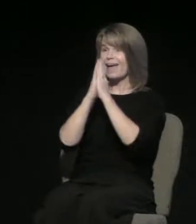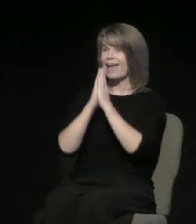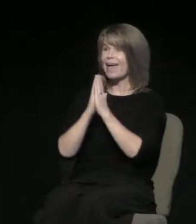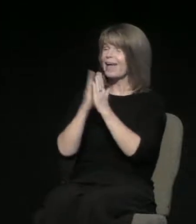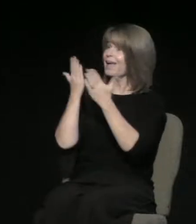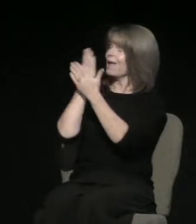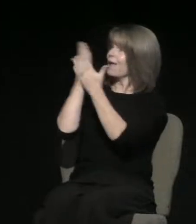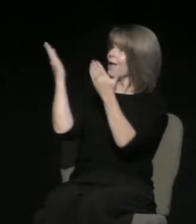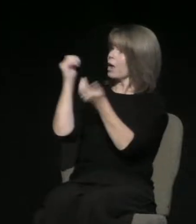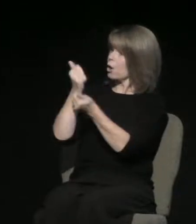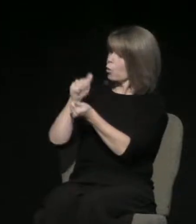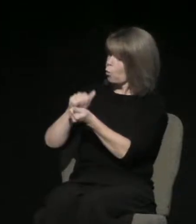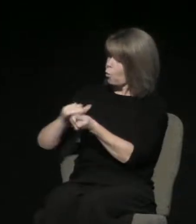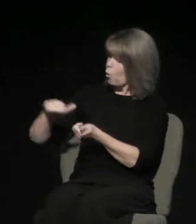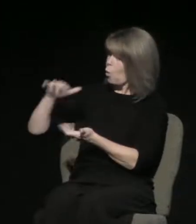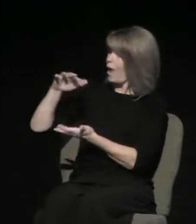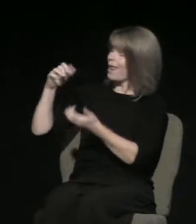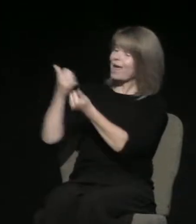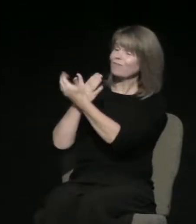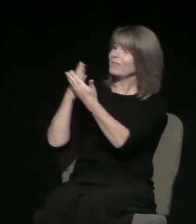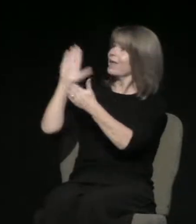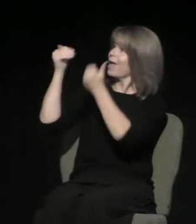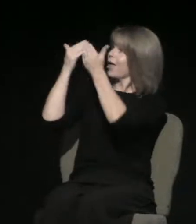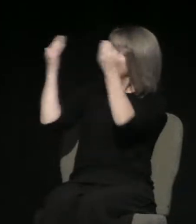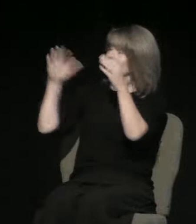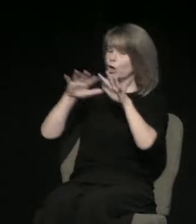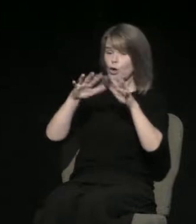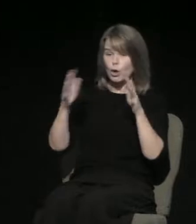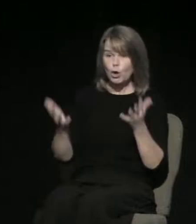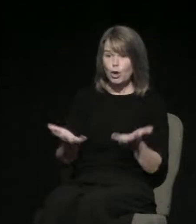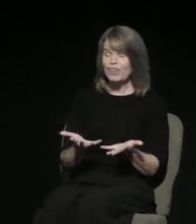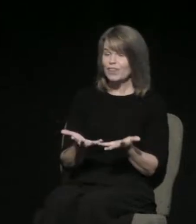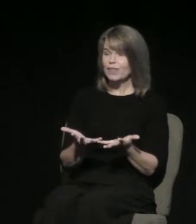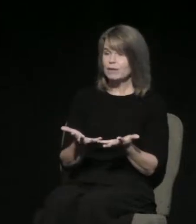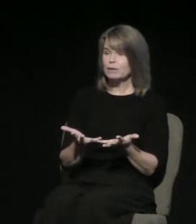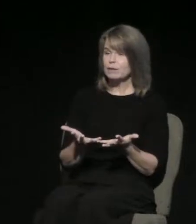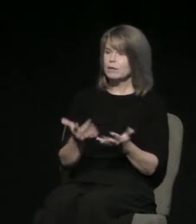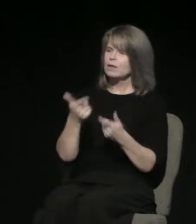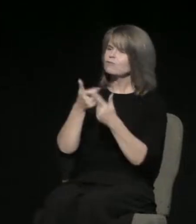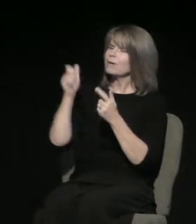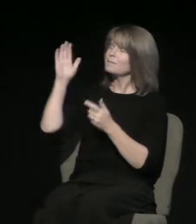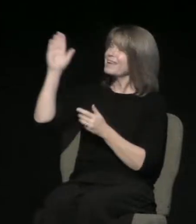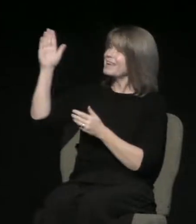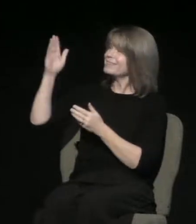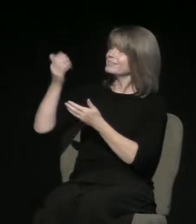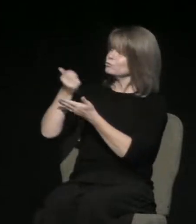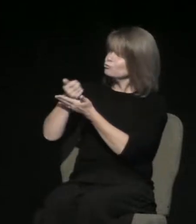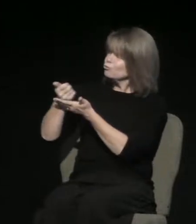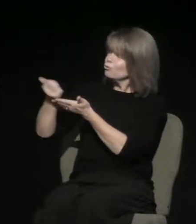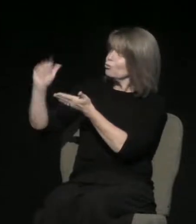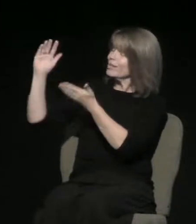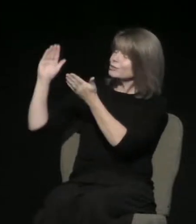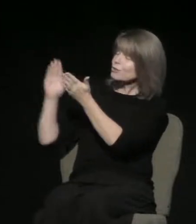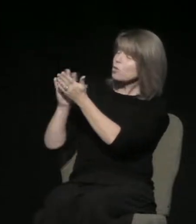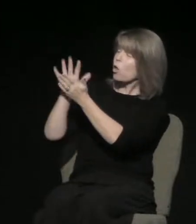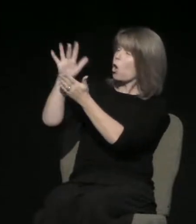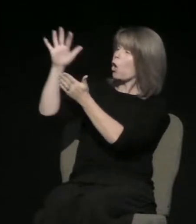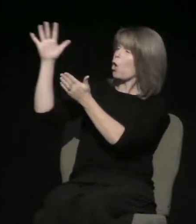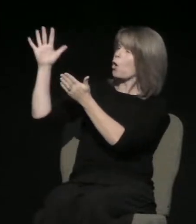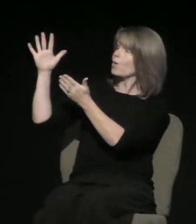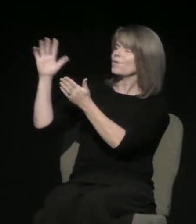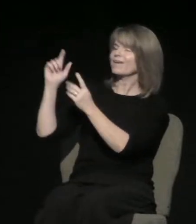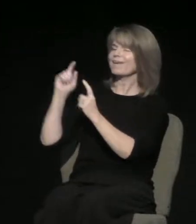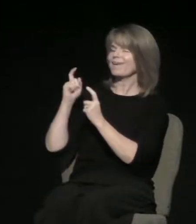everything In heaven and on earth I pray that from his glorious riches Unlimited resources He will